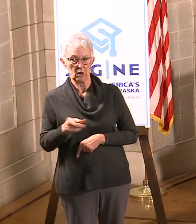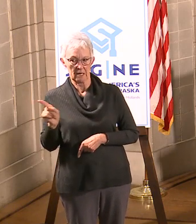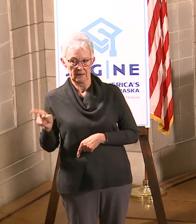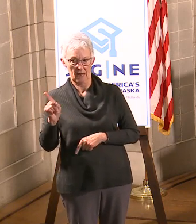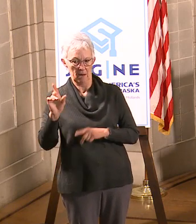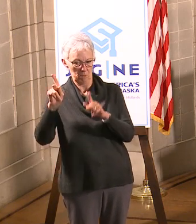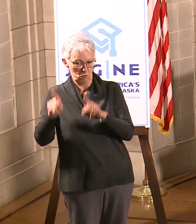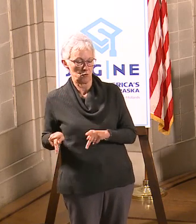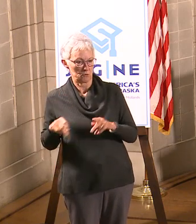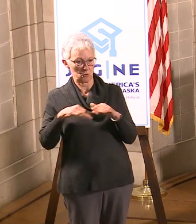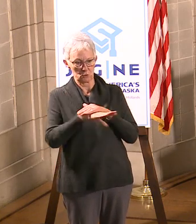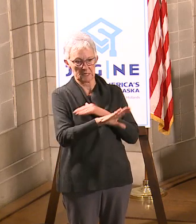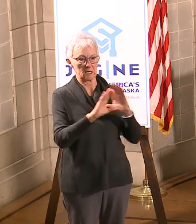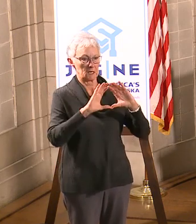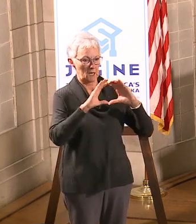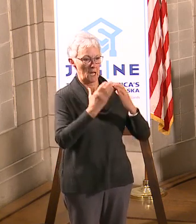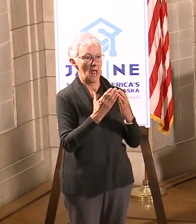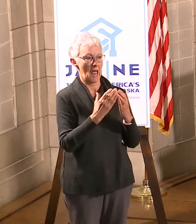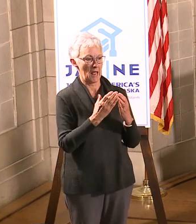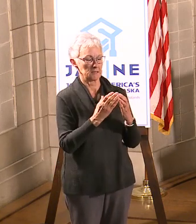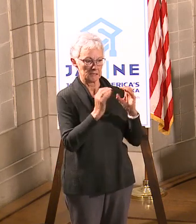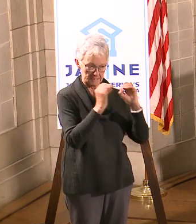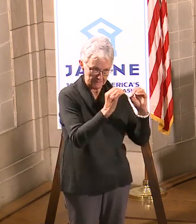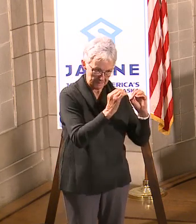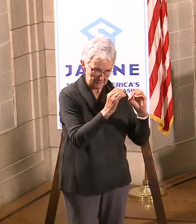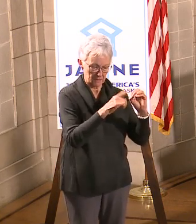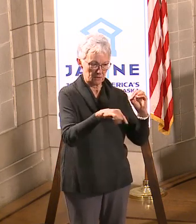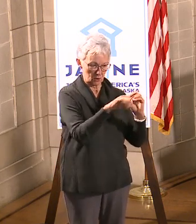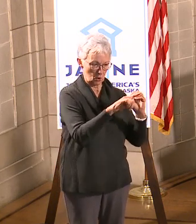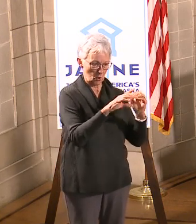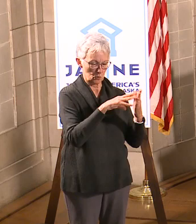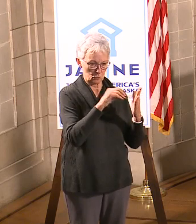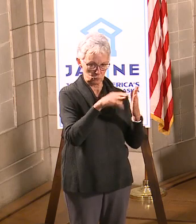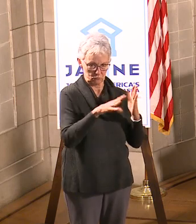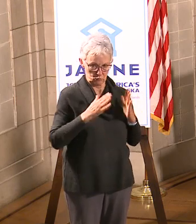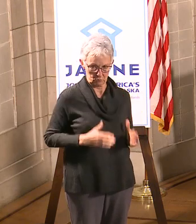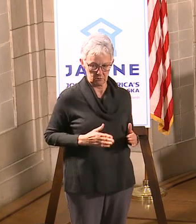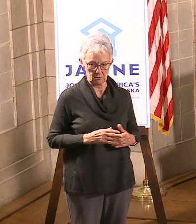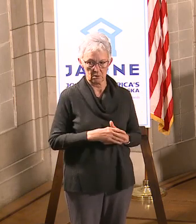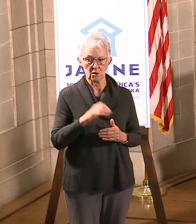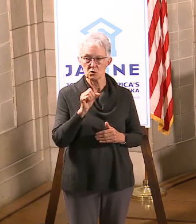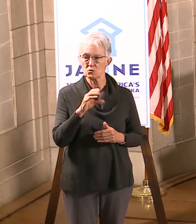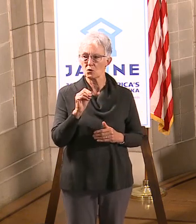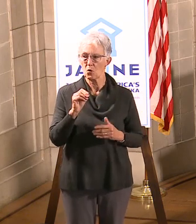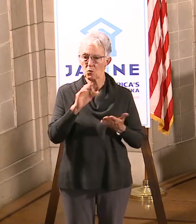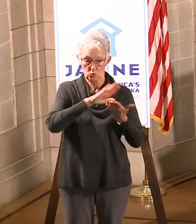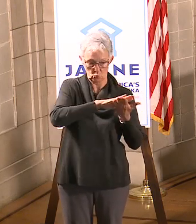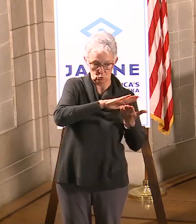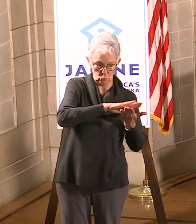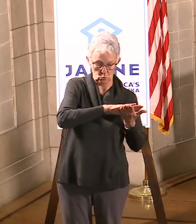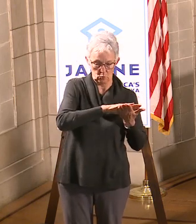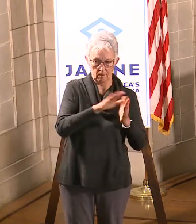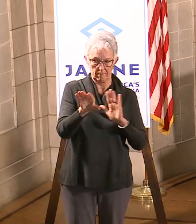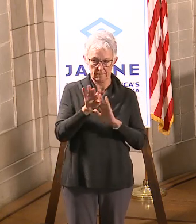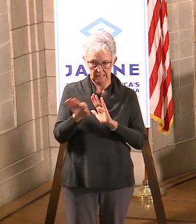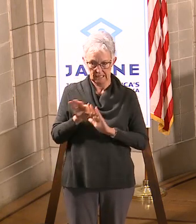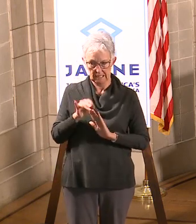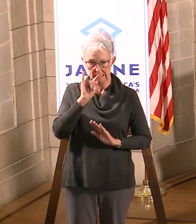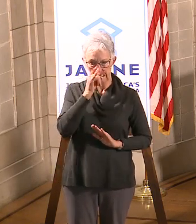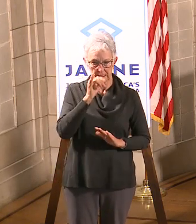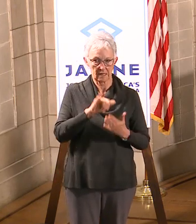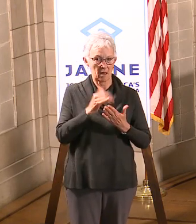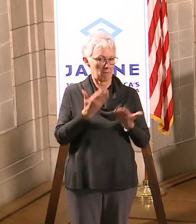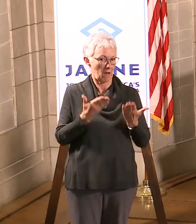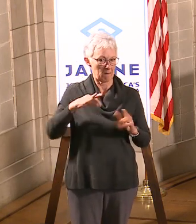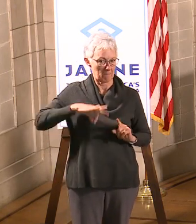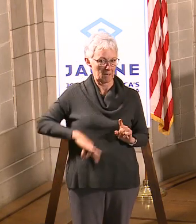students. So the administrators and those folks at the school all pick kids that would maybe